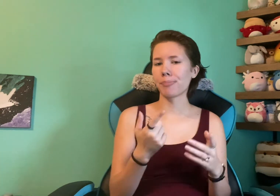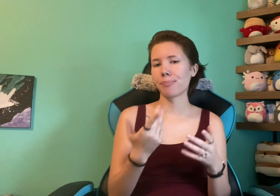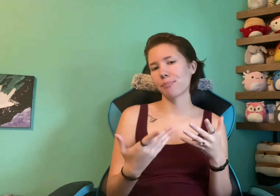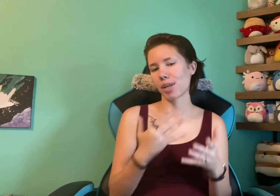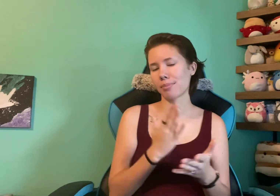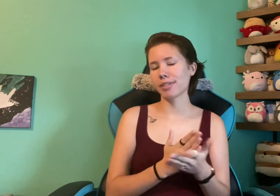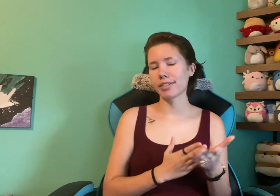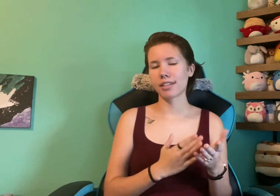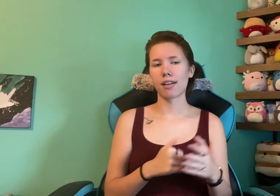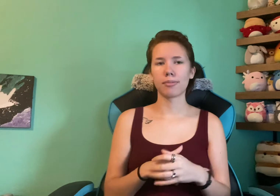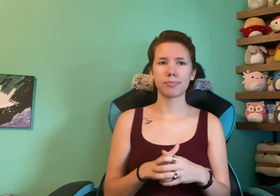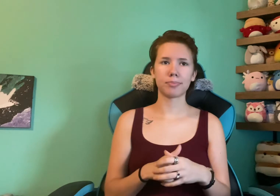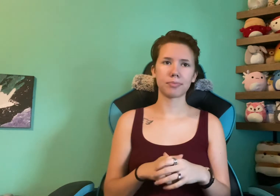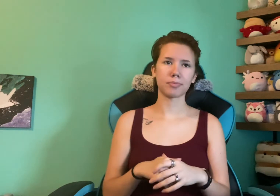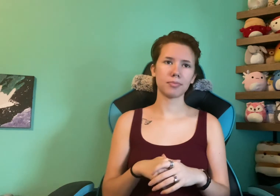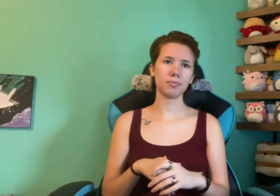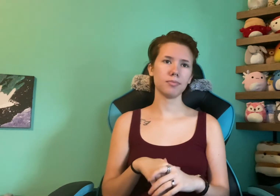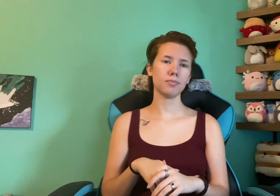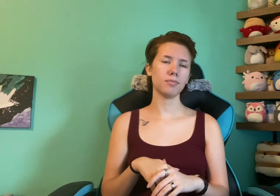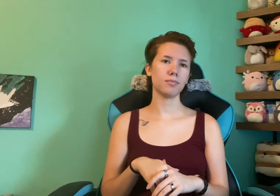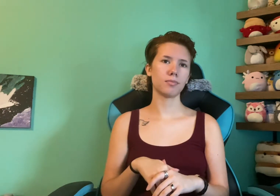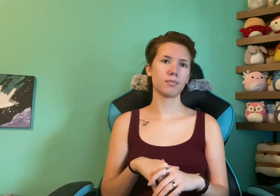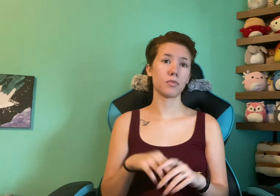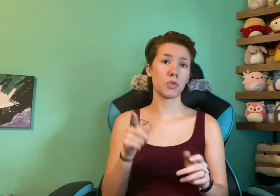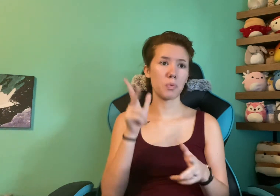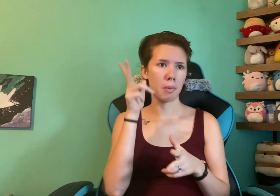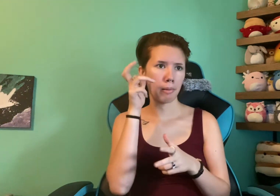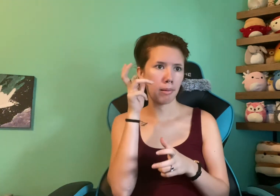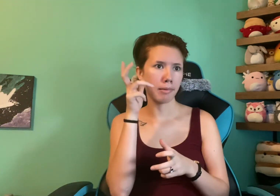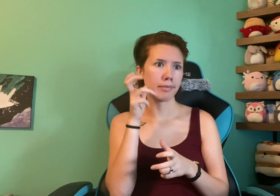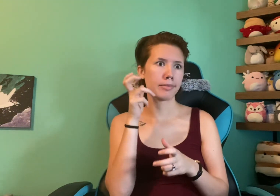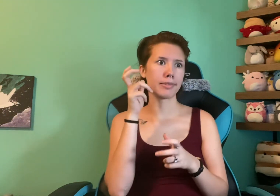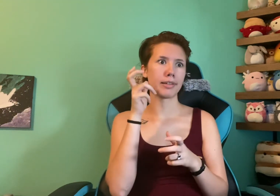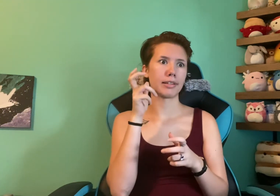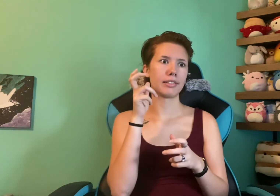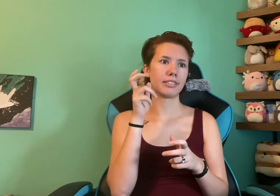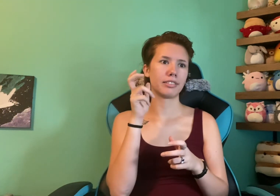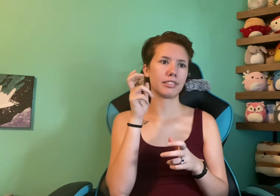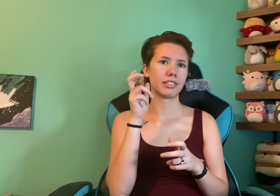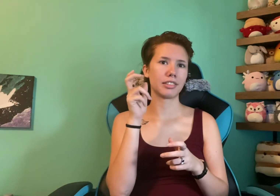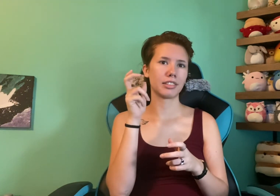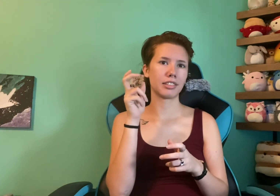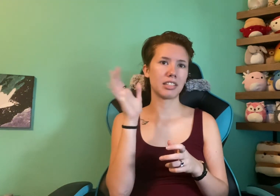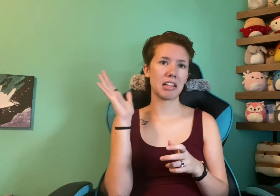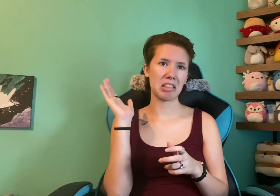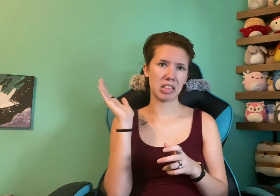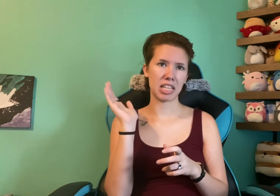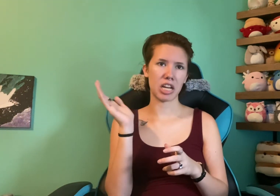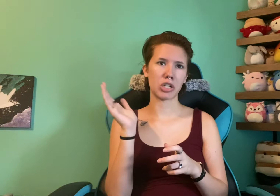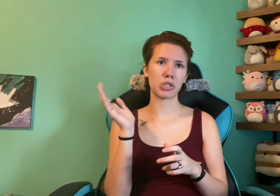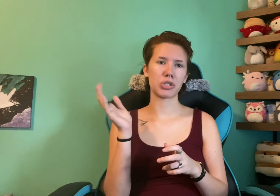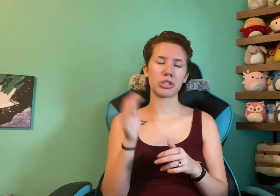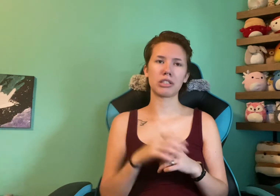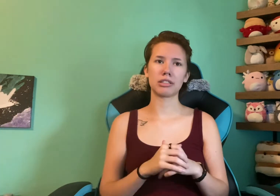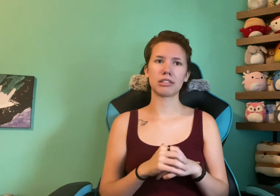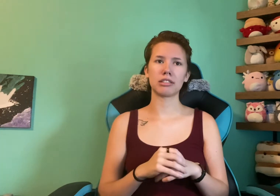So as you listen to lectures accompanying this study guide, or during the test, or any of the other